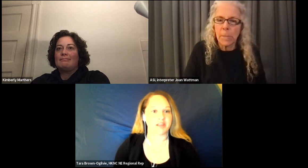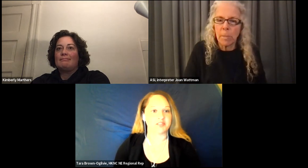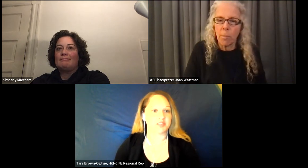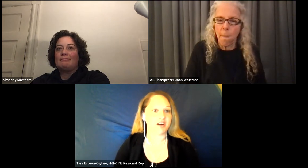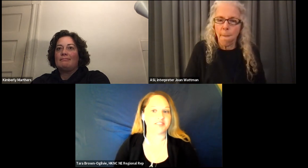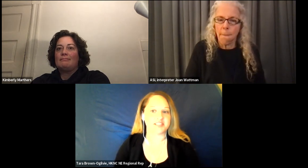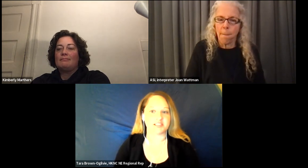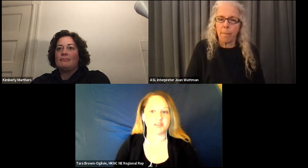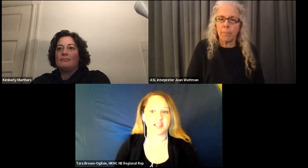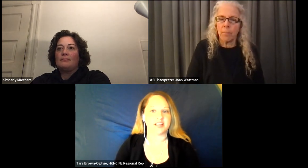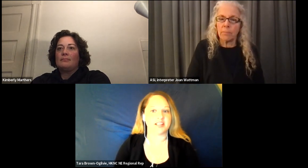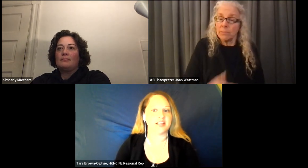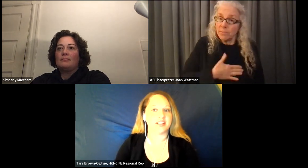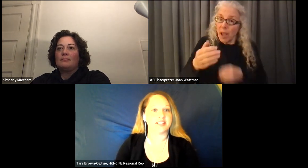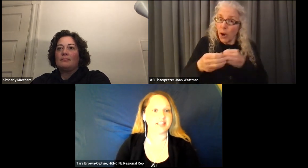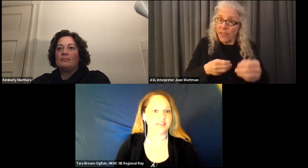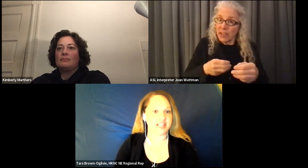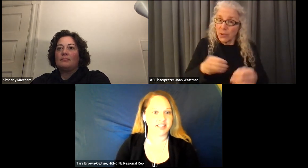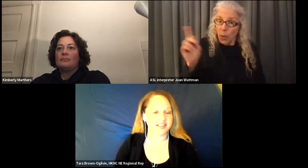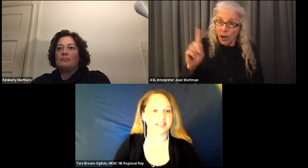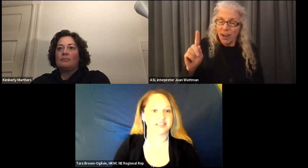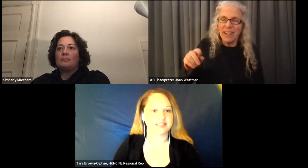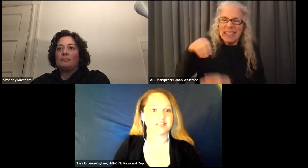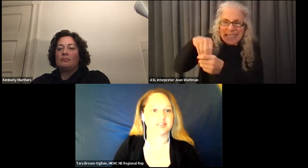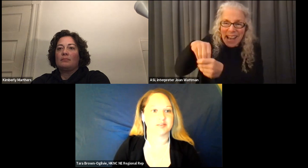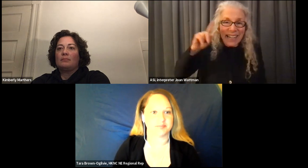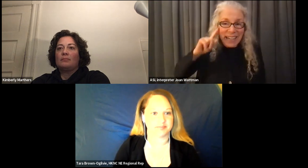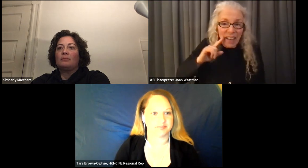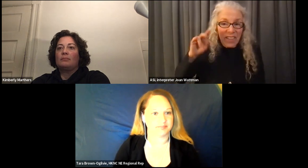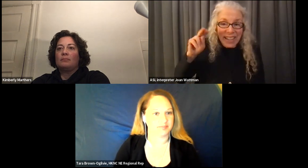So my physical office is located in Deaf Inc.,